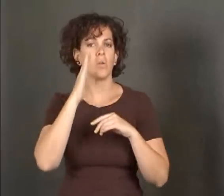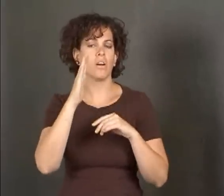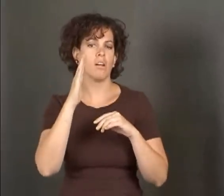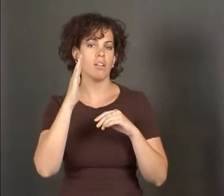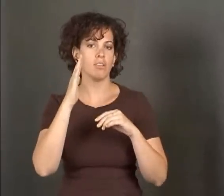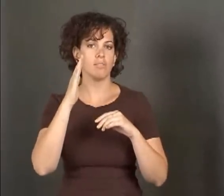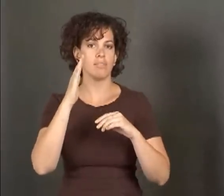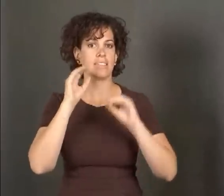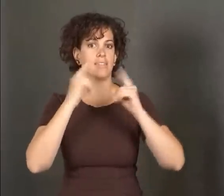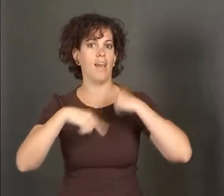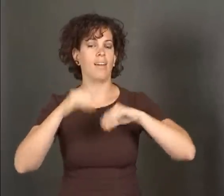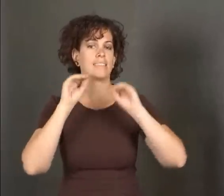be signing